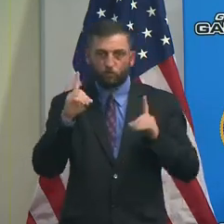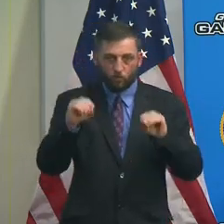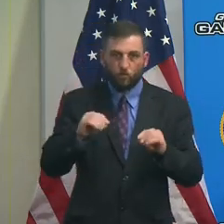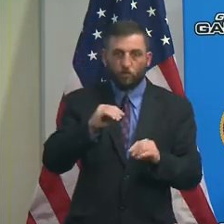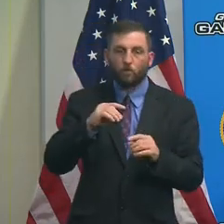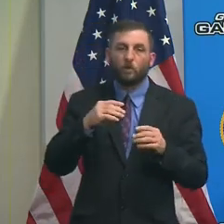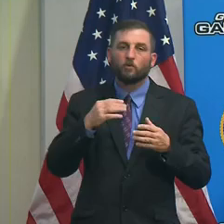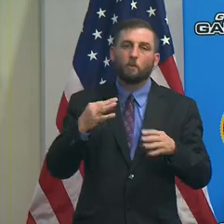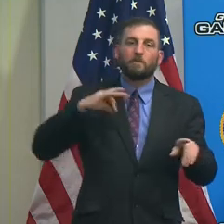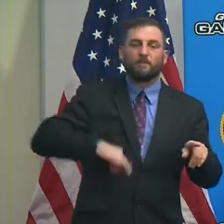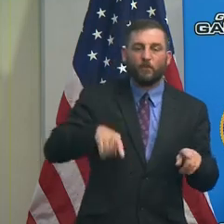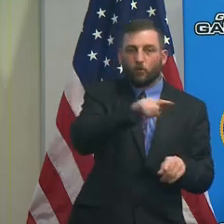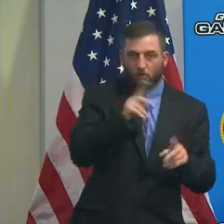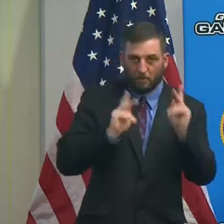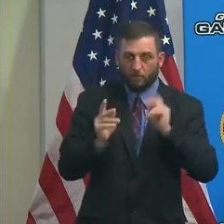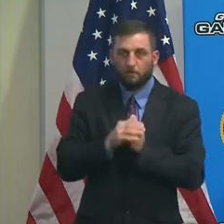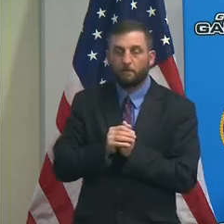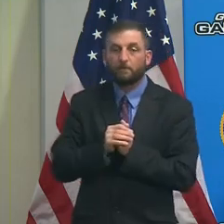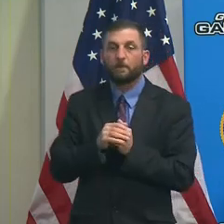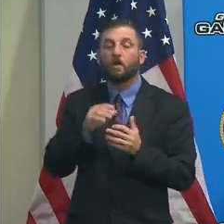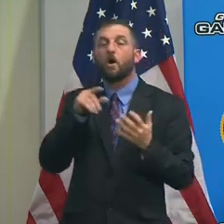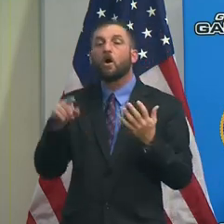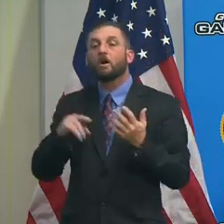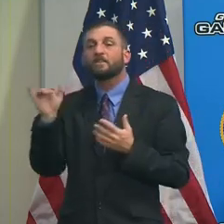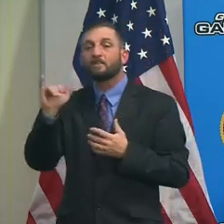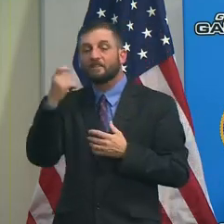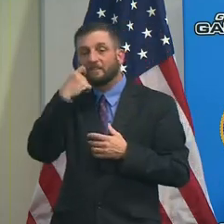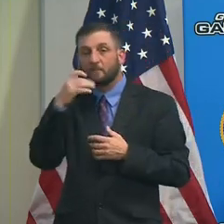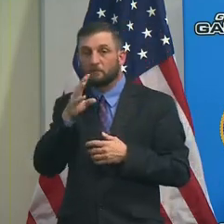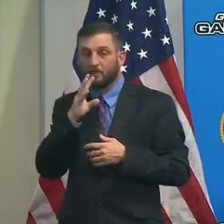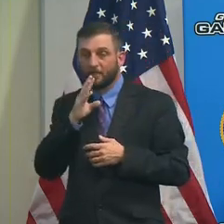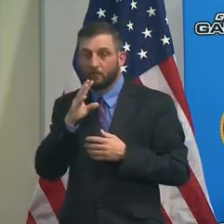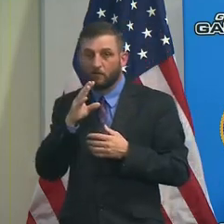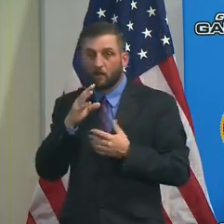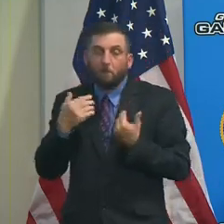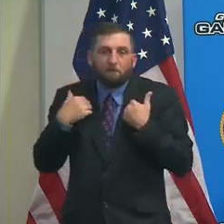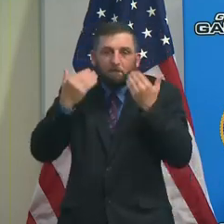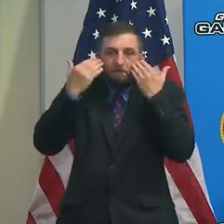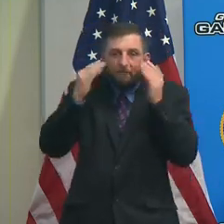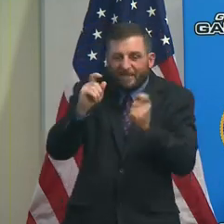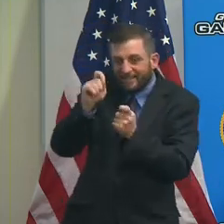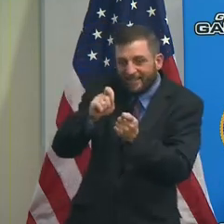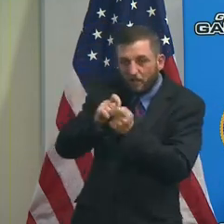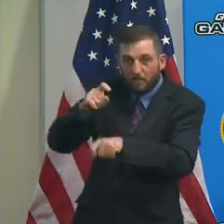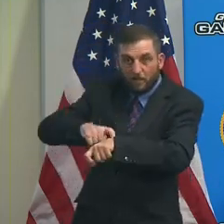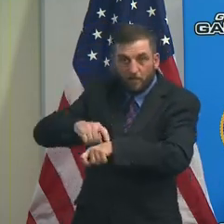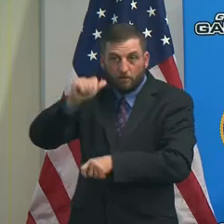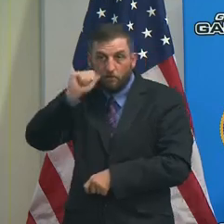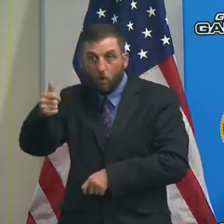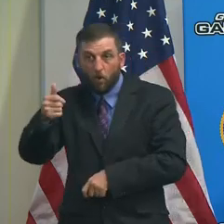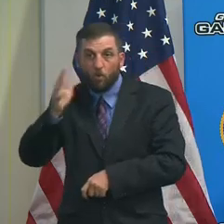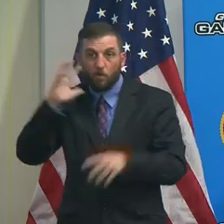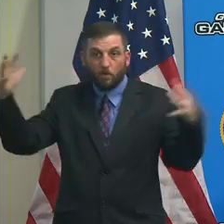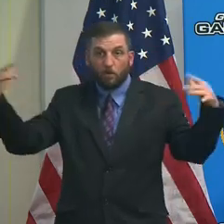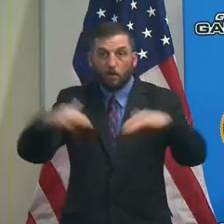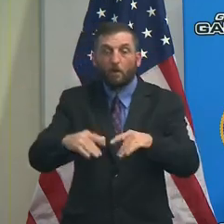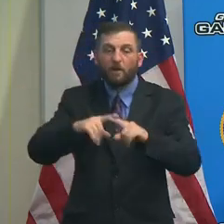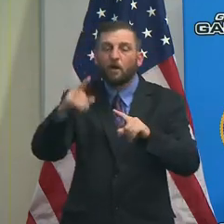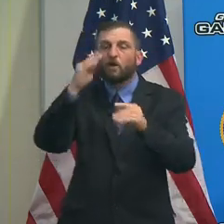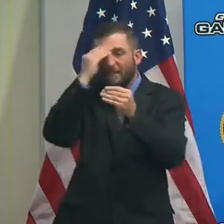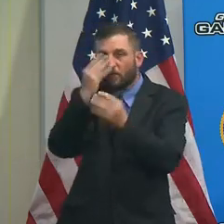people. So, again, as I mentioned earlier, don't know when tomorrow we'll have a press availability, but we will let you all